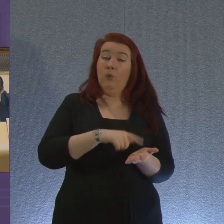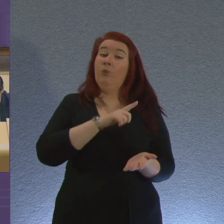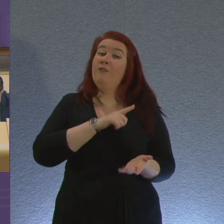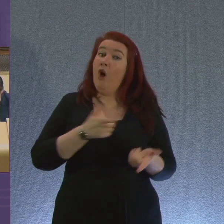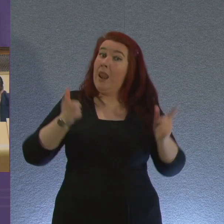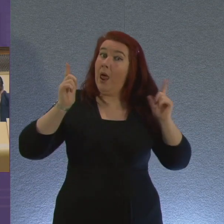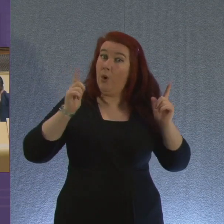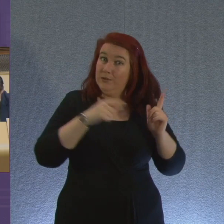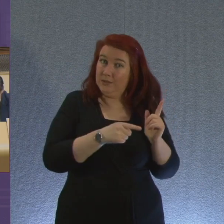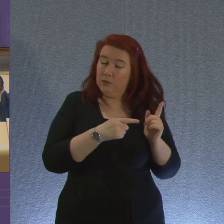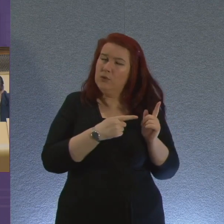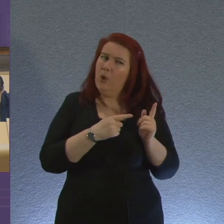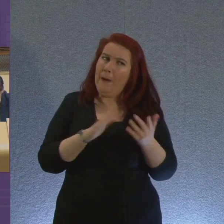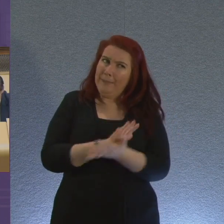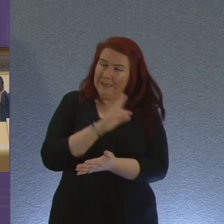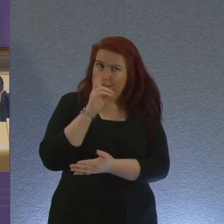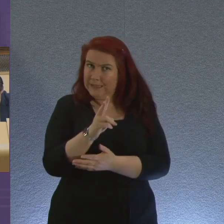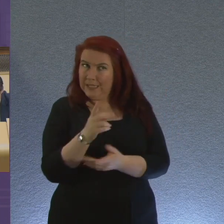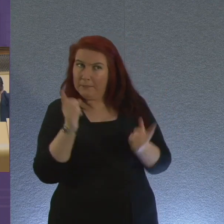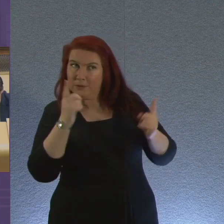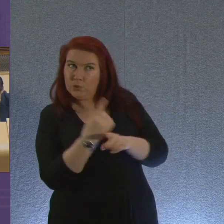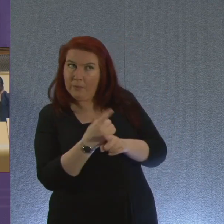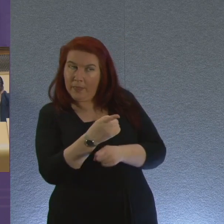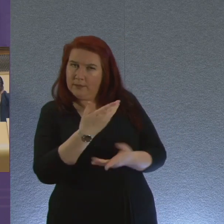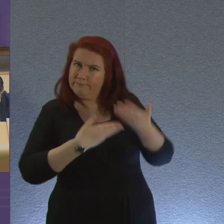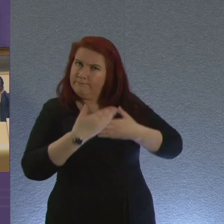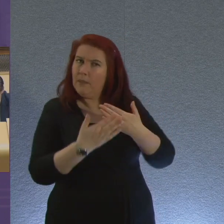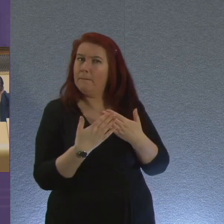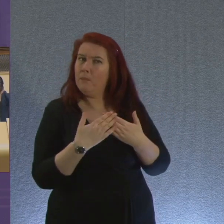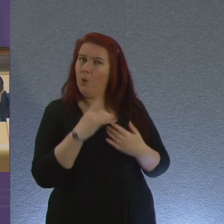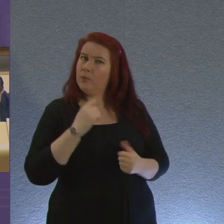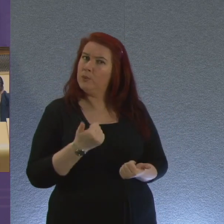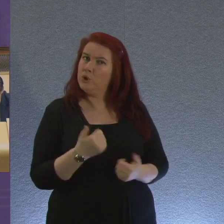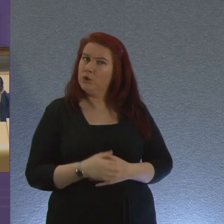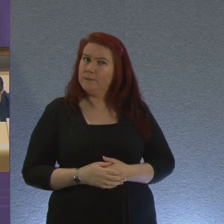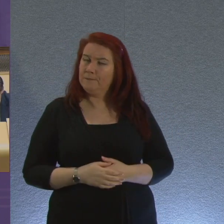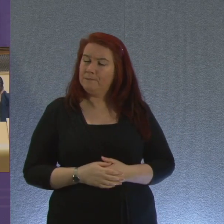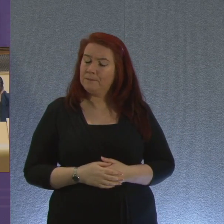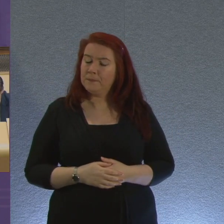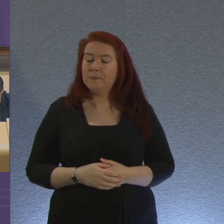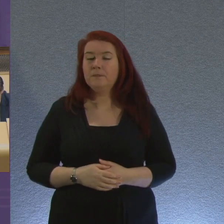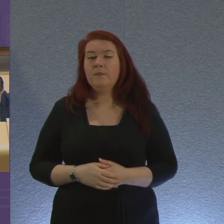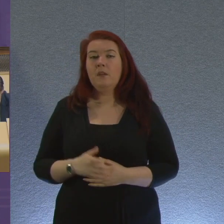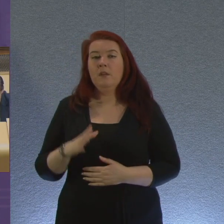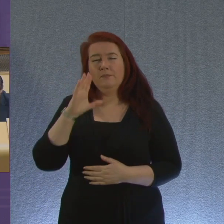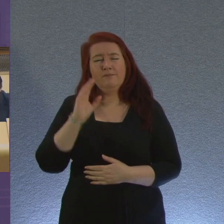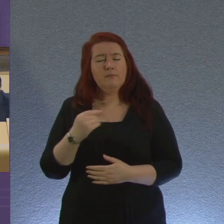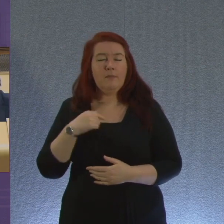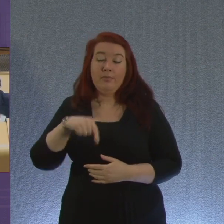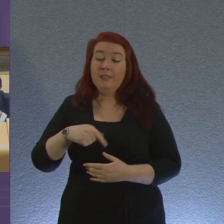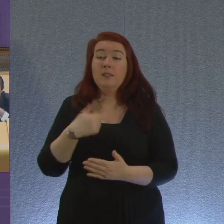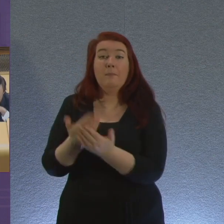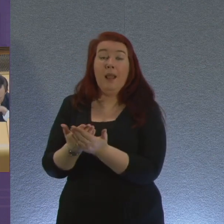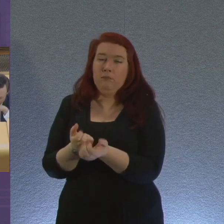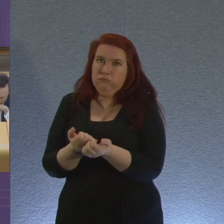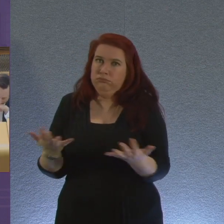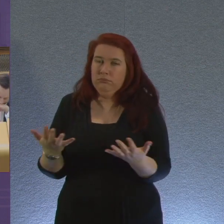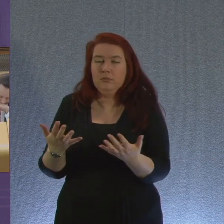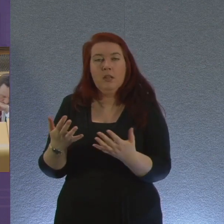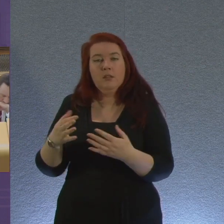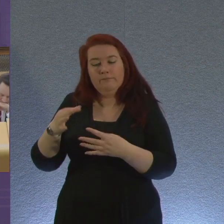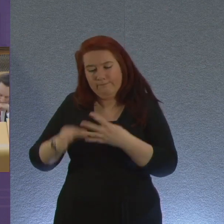ago, and we look forward to seeing the detail of that in due course. Presiding Officer, there is a great deal in this bill in relation to the criminal justice